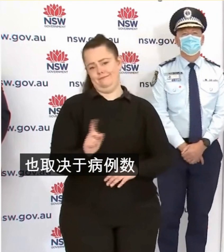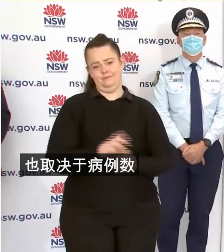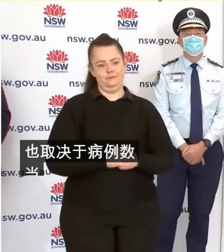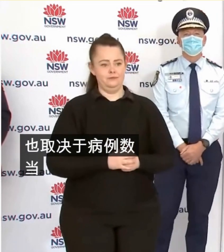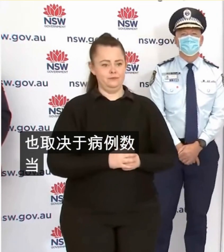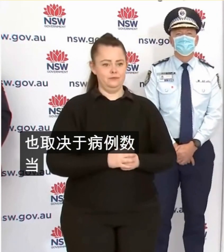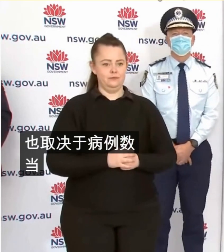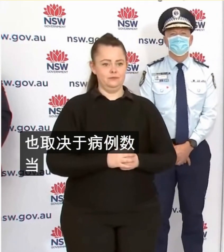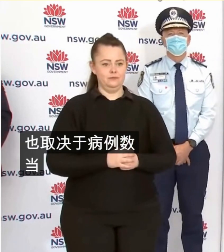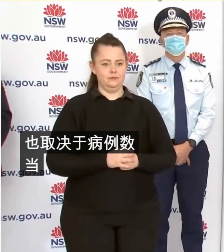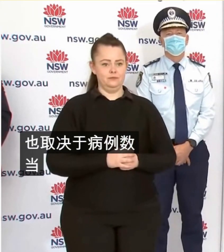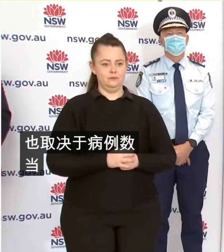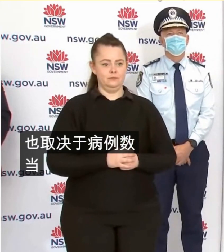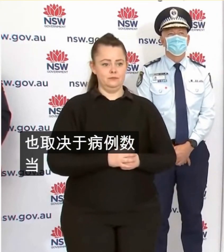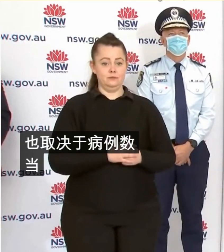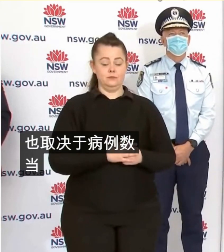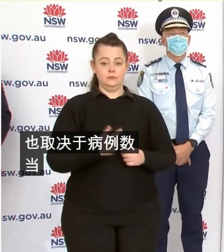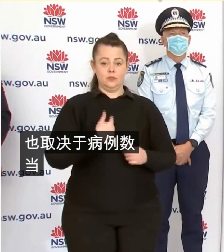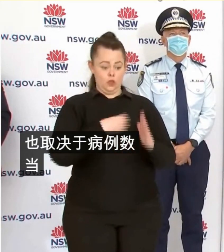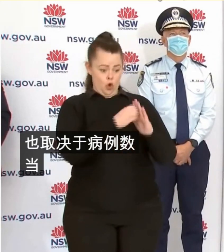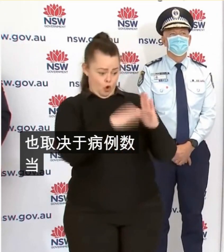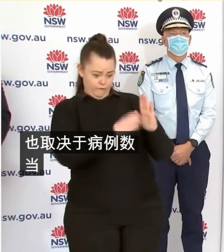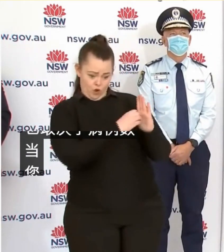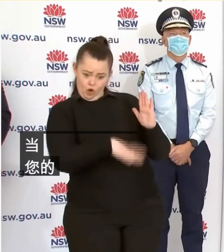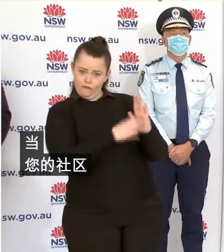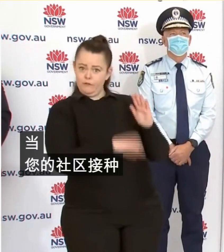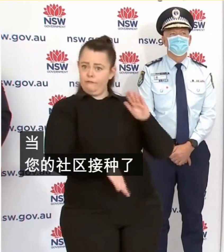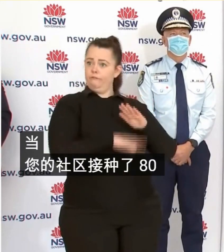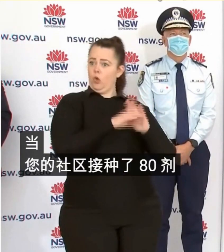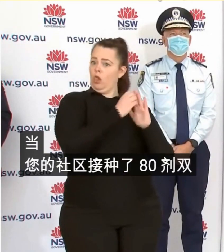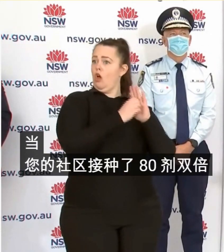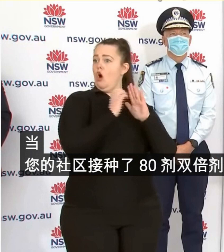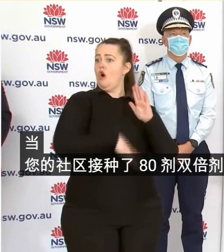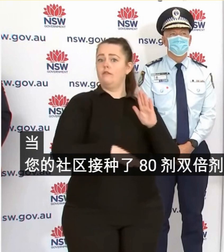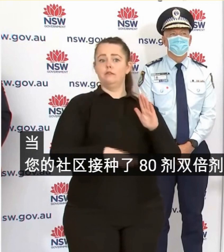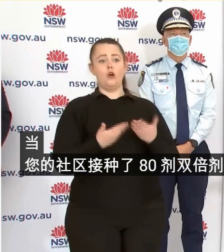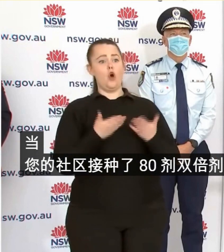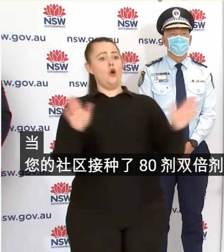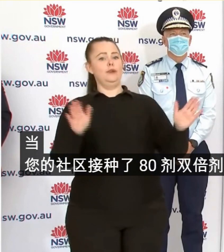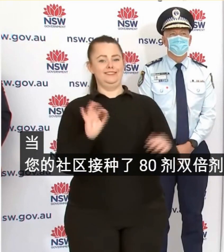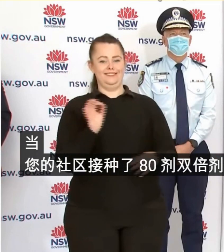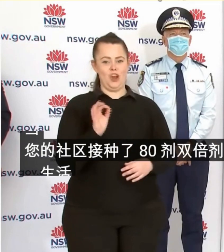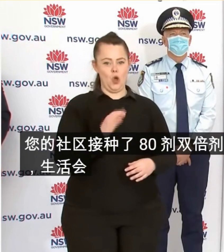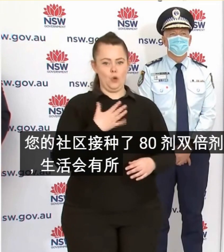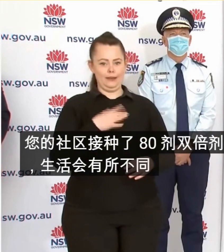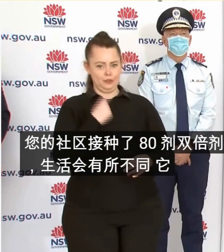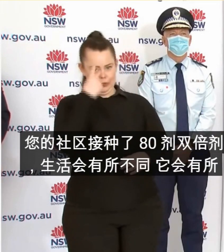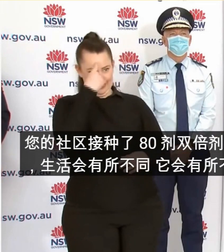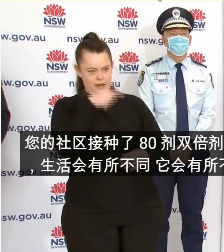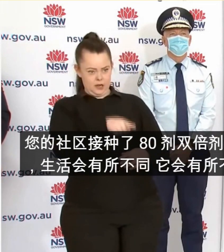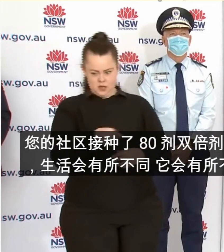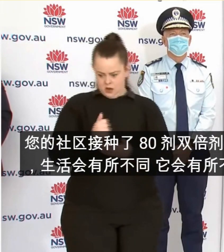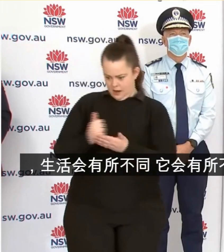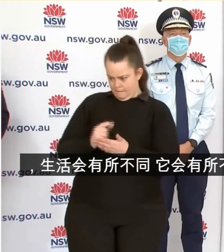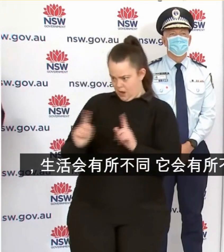by the case numbers. Will life be different when you have 80% double dose of your community vaccinated? It will